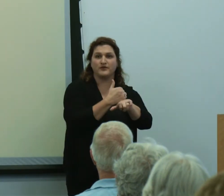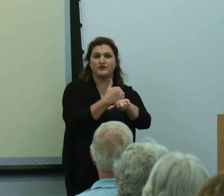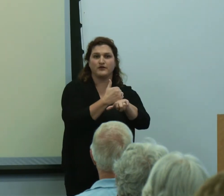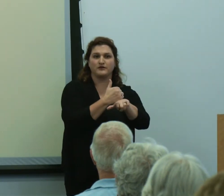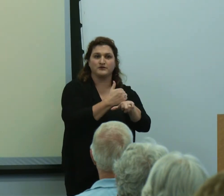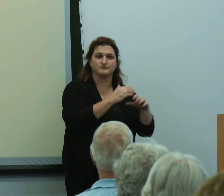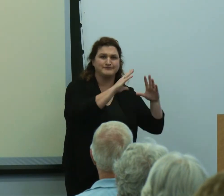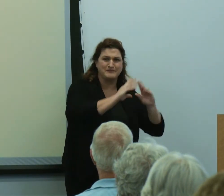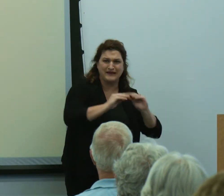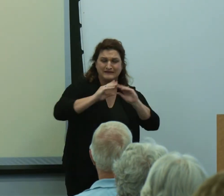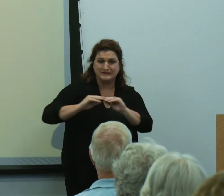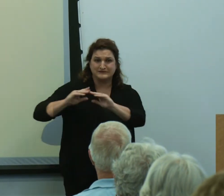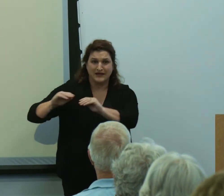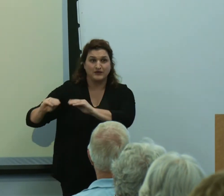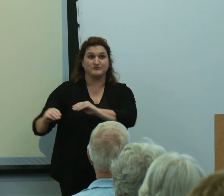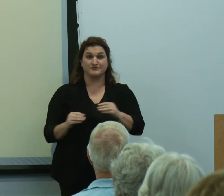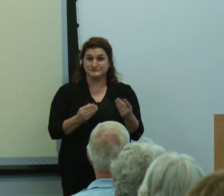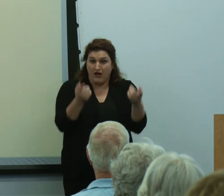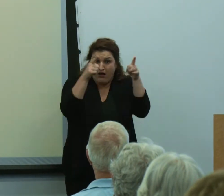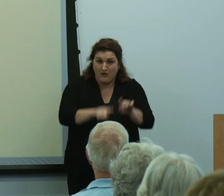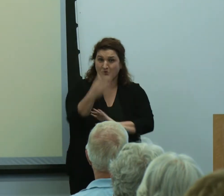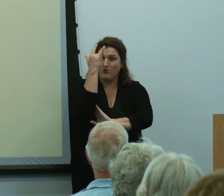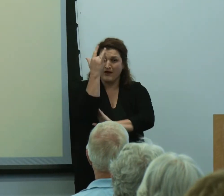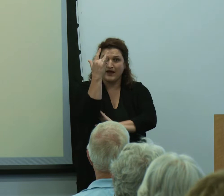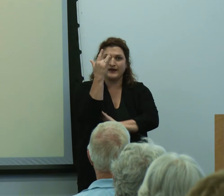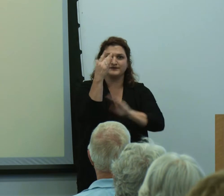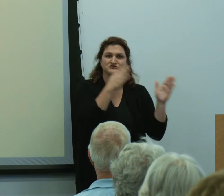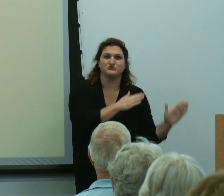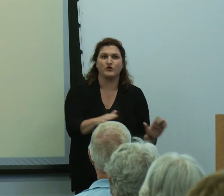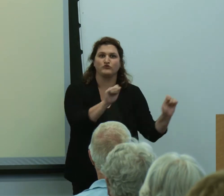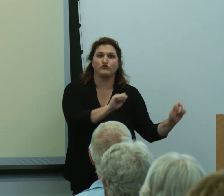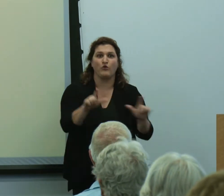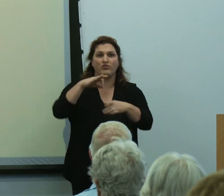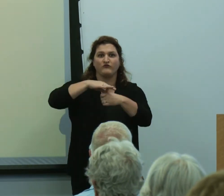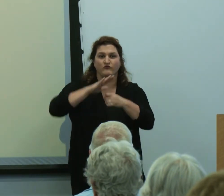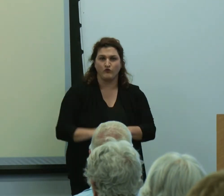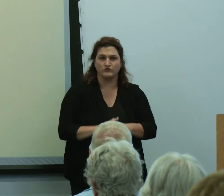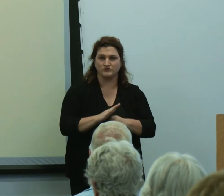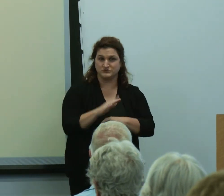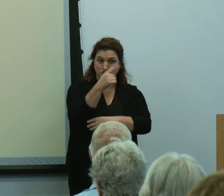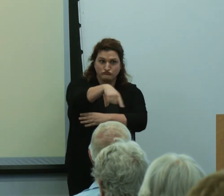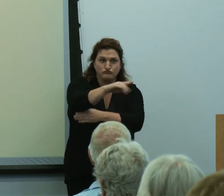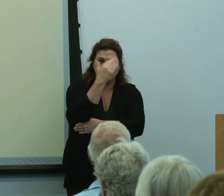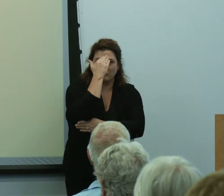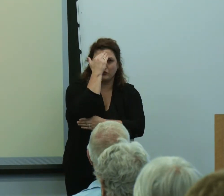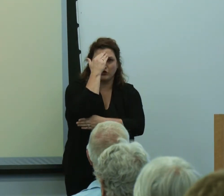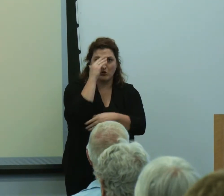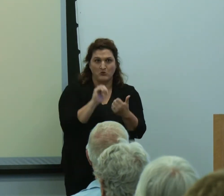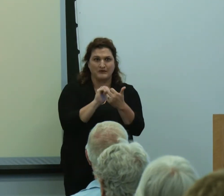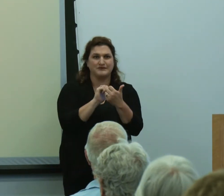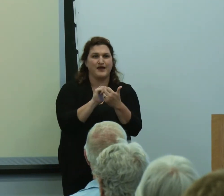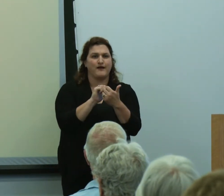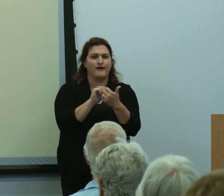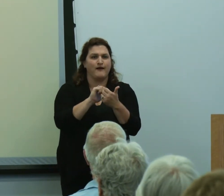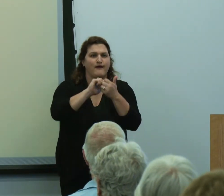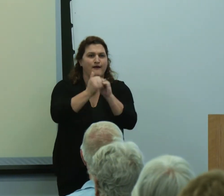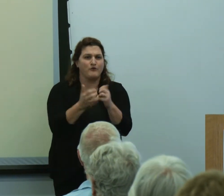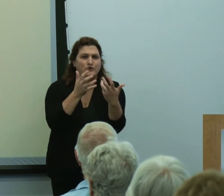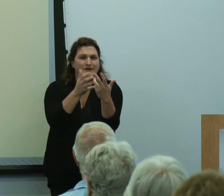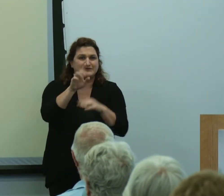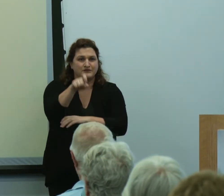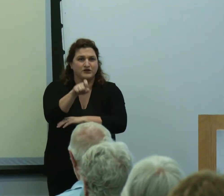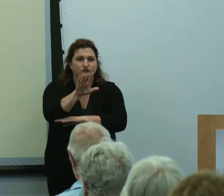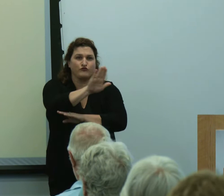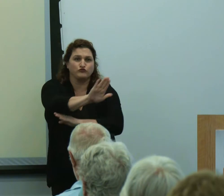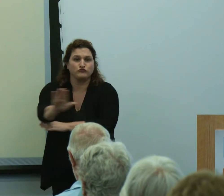were conducted to prepare voters to testify about the needs of their communities. Dozens of League members joined other